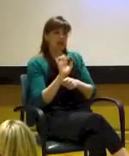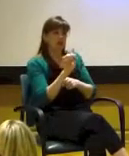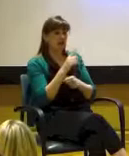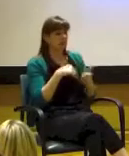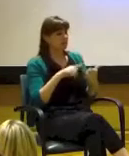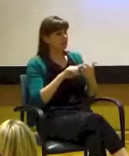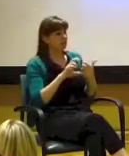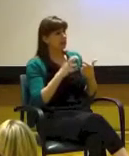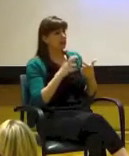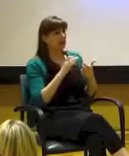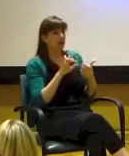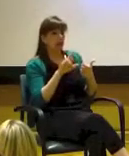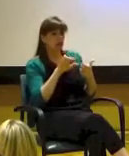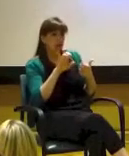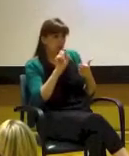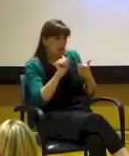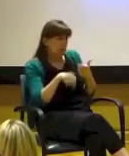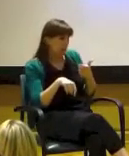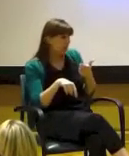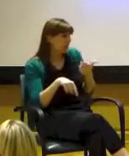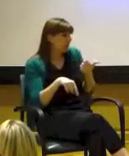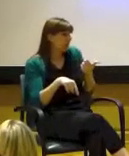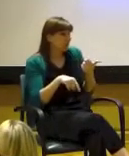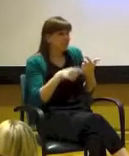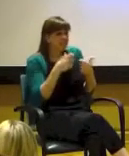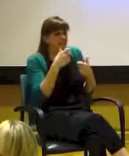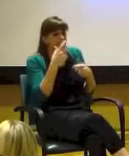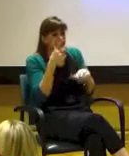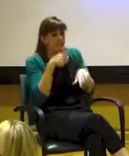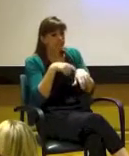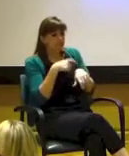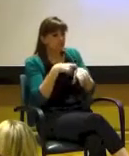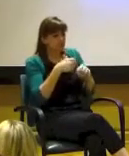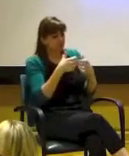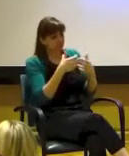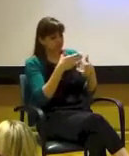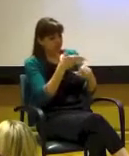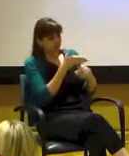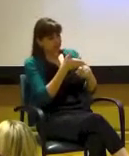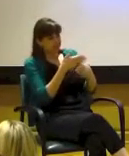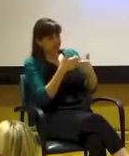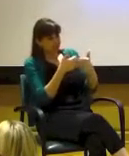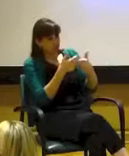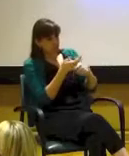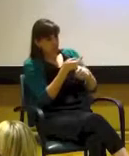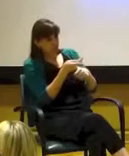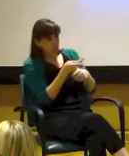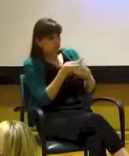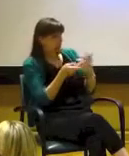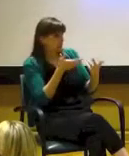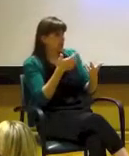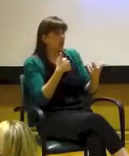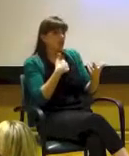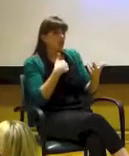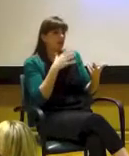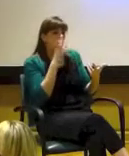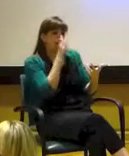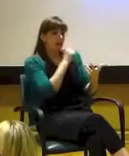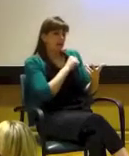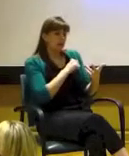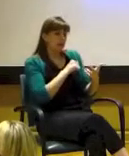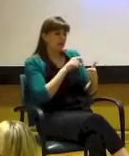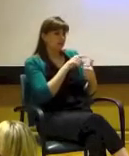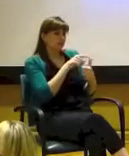Chiari. Sometimes it's hard to sort the two out. but I would venture to say it's from